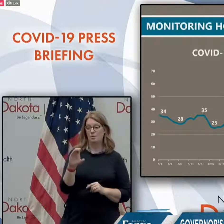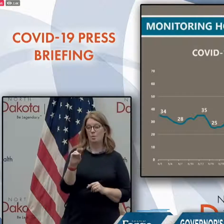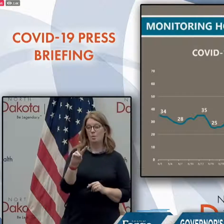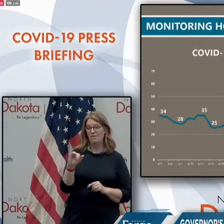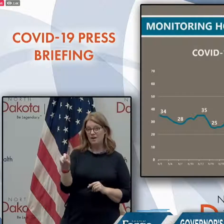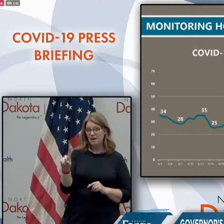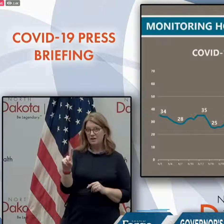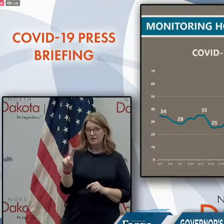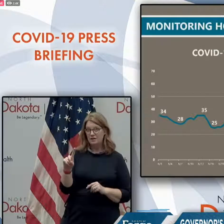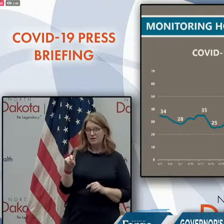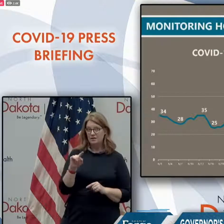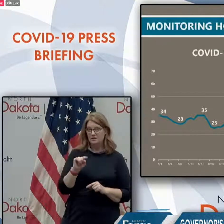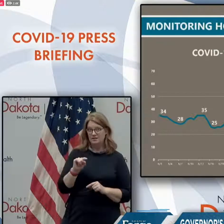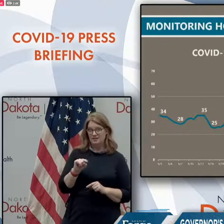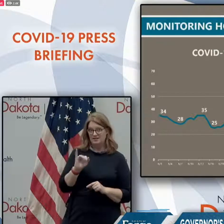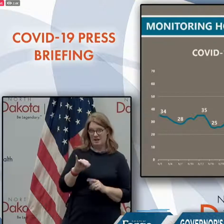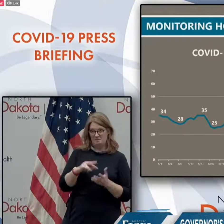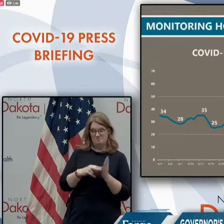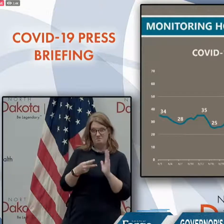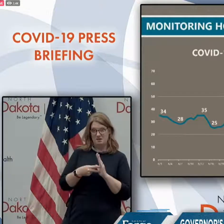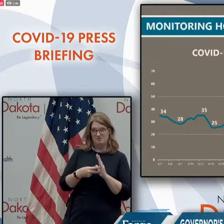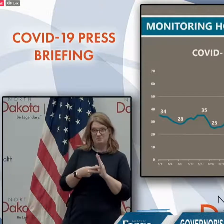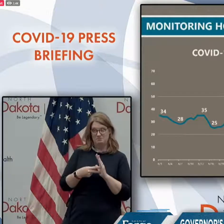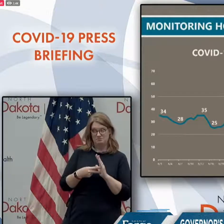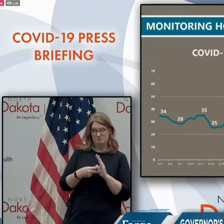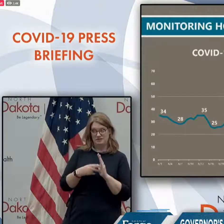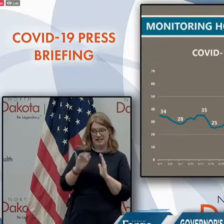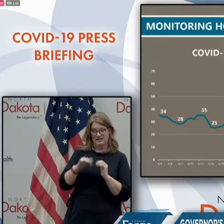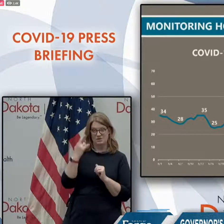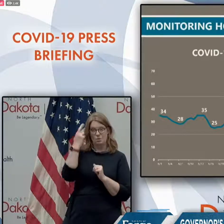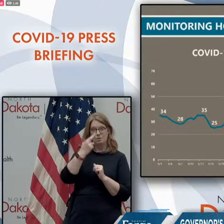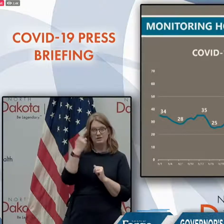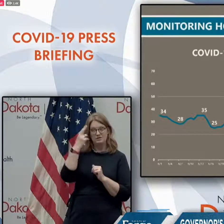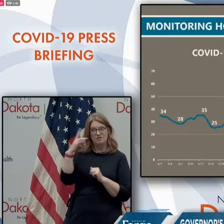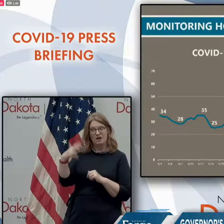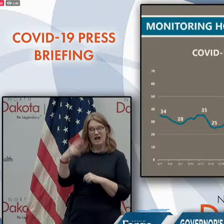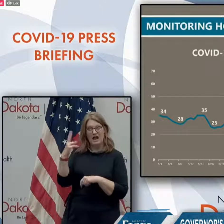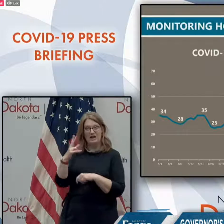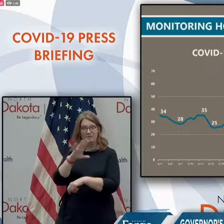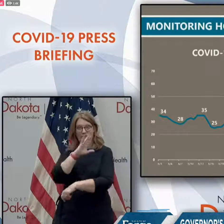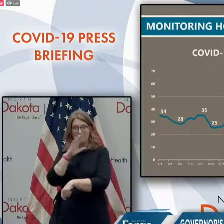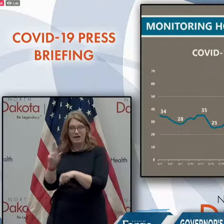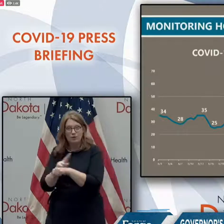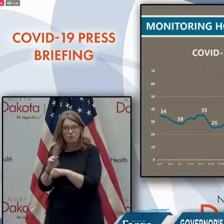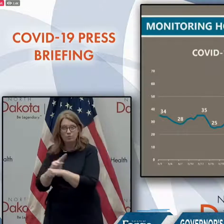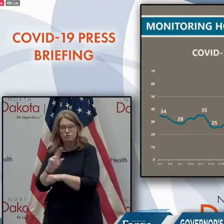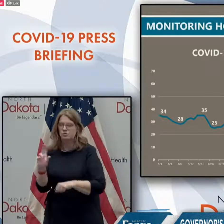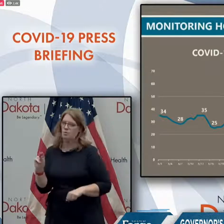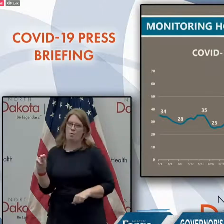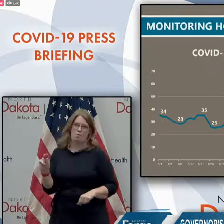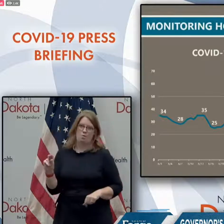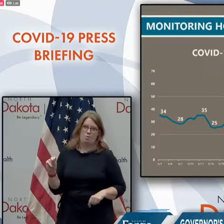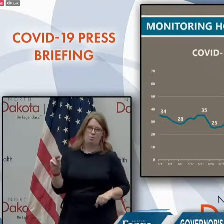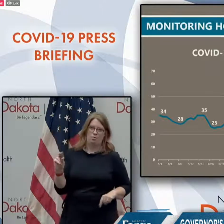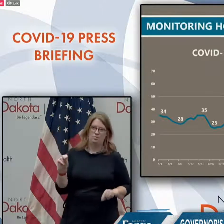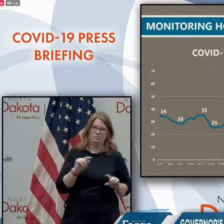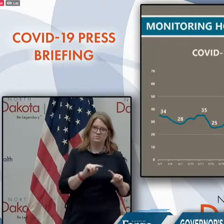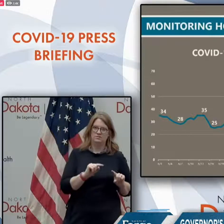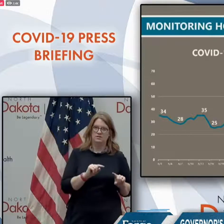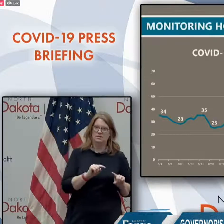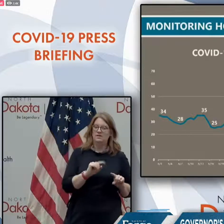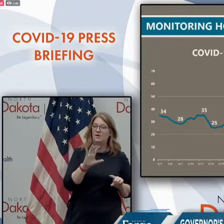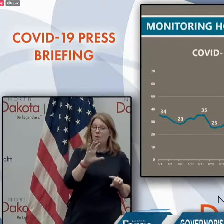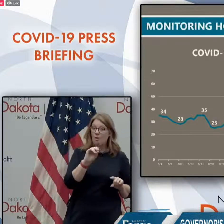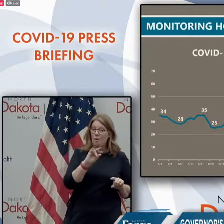thing that is driving high hospital utilization in the state right now. Again, it represents only single digits of